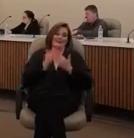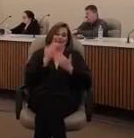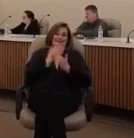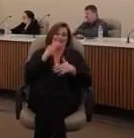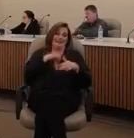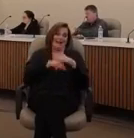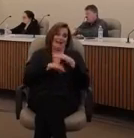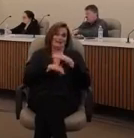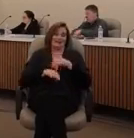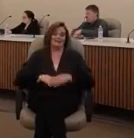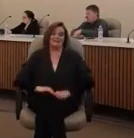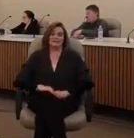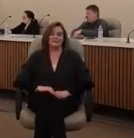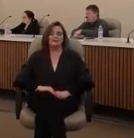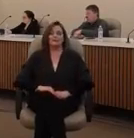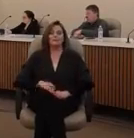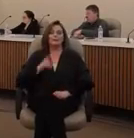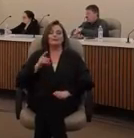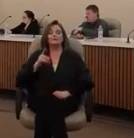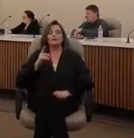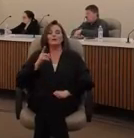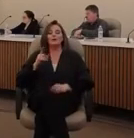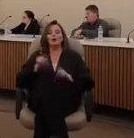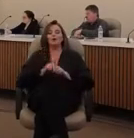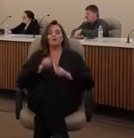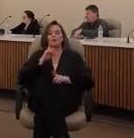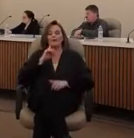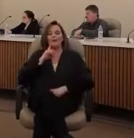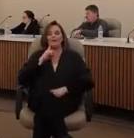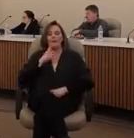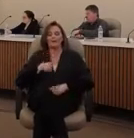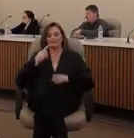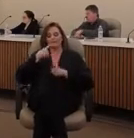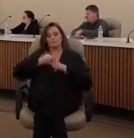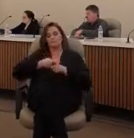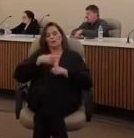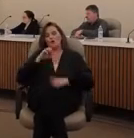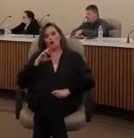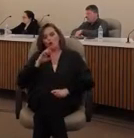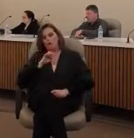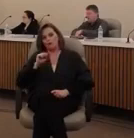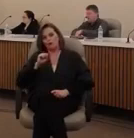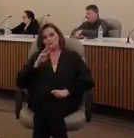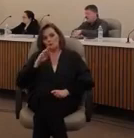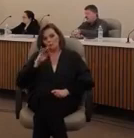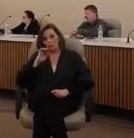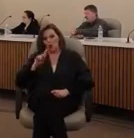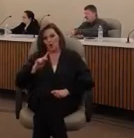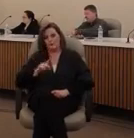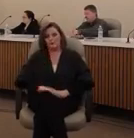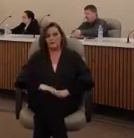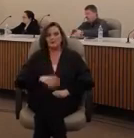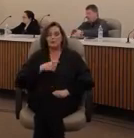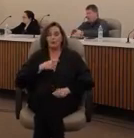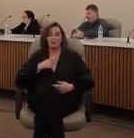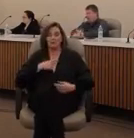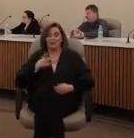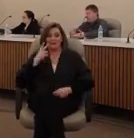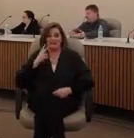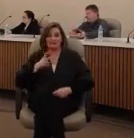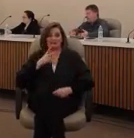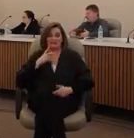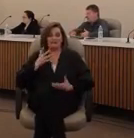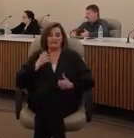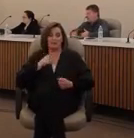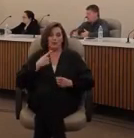will be, but there will be a crosswalk there over to across to the River Meadow side. And so I could see them wanting to cross